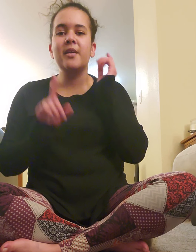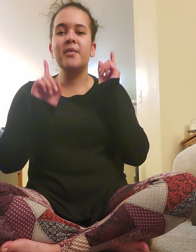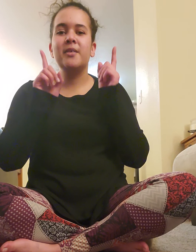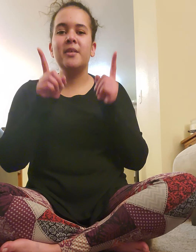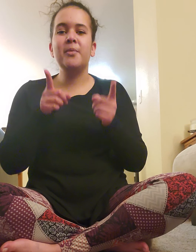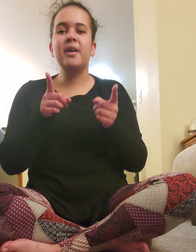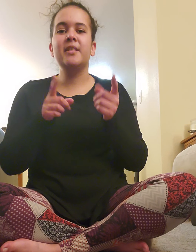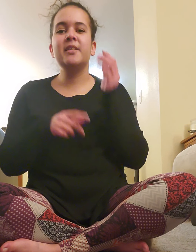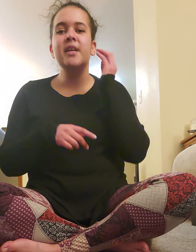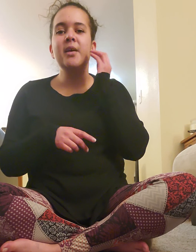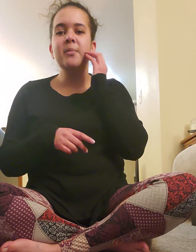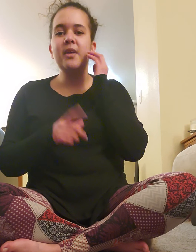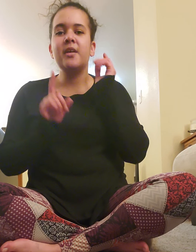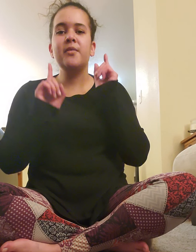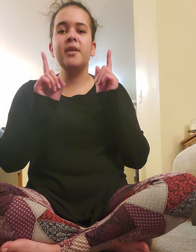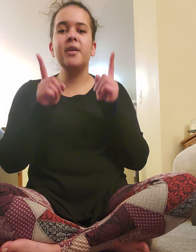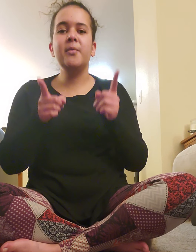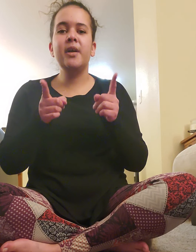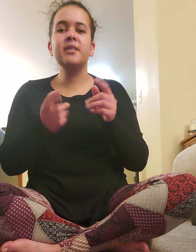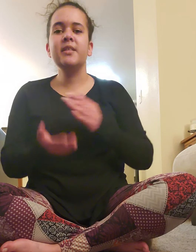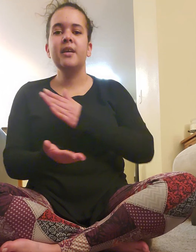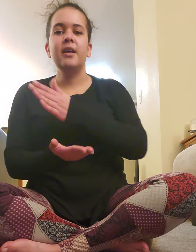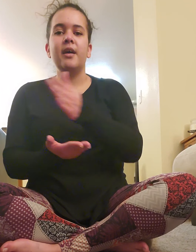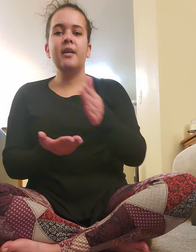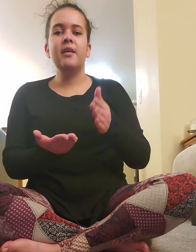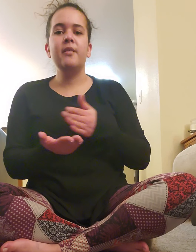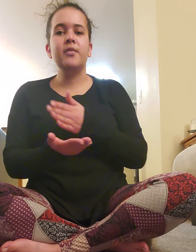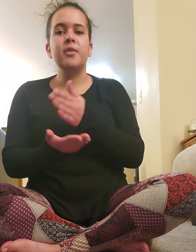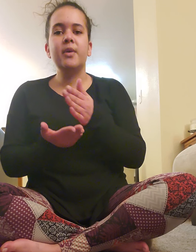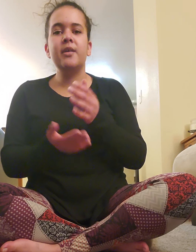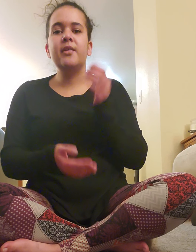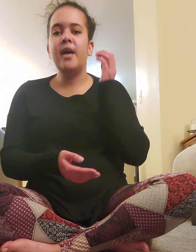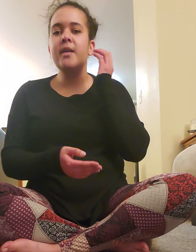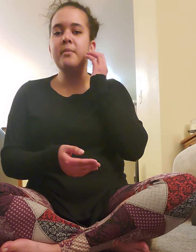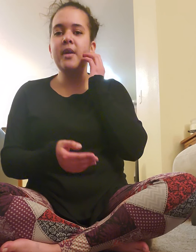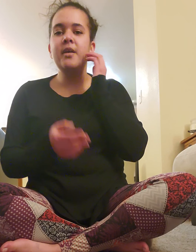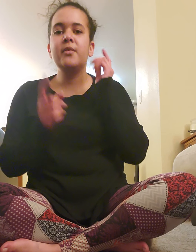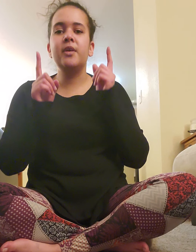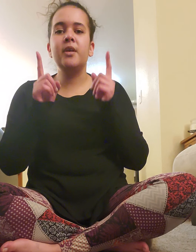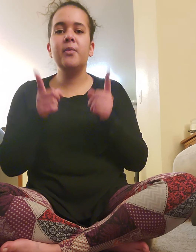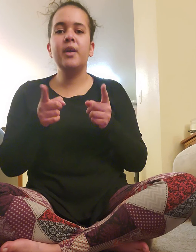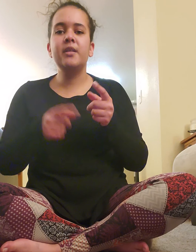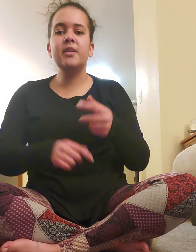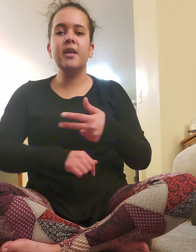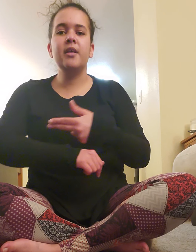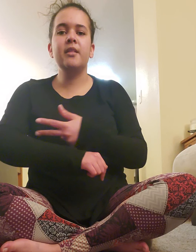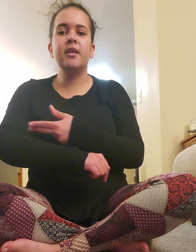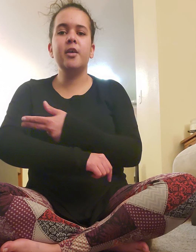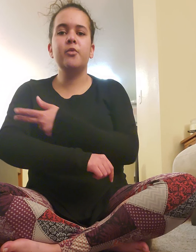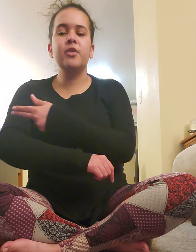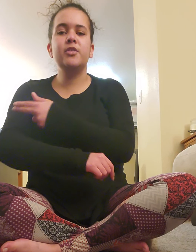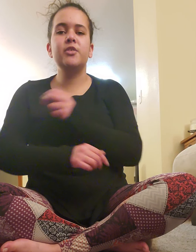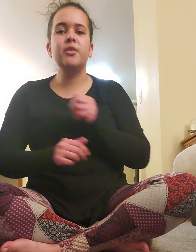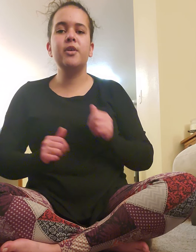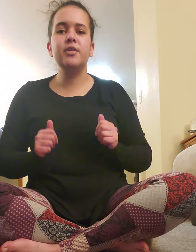Mary went, Mary went. Everywhere that Mary went, the lamb was sure to